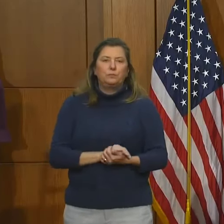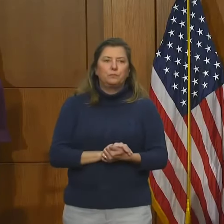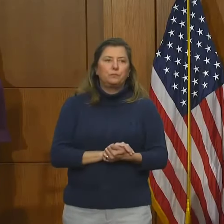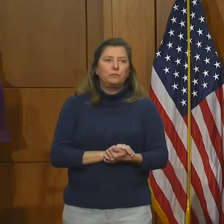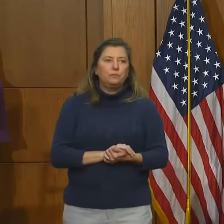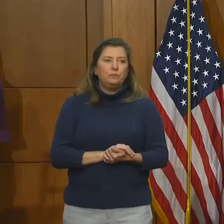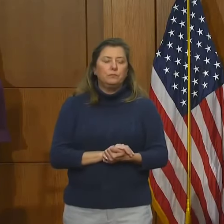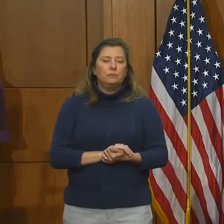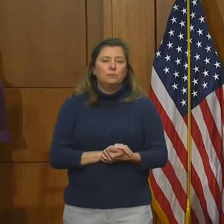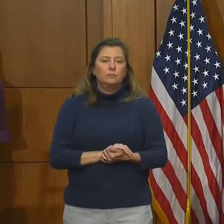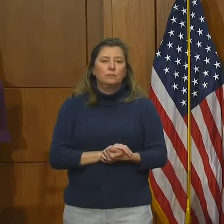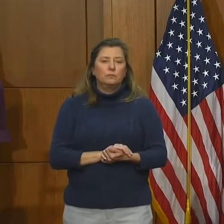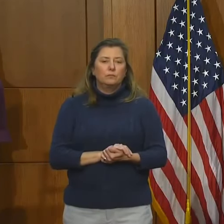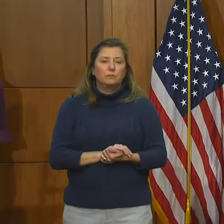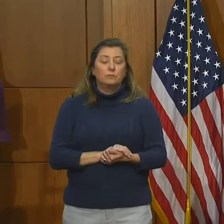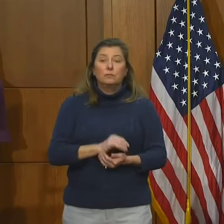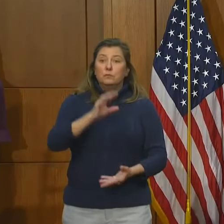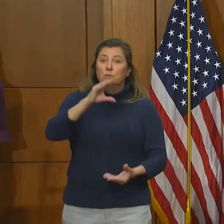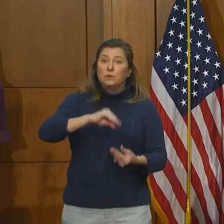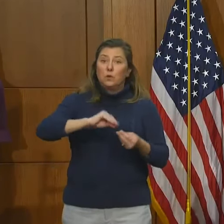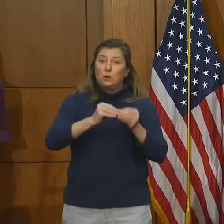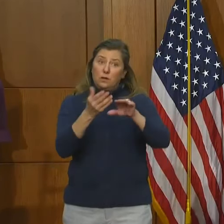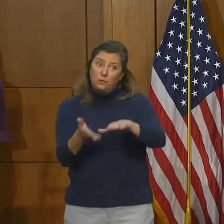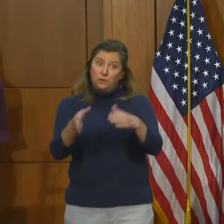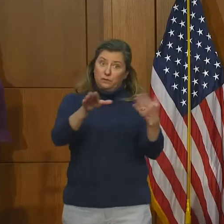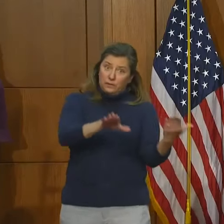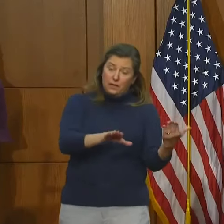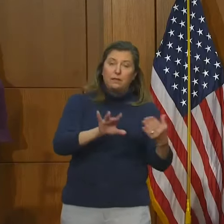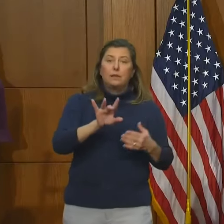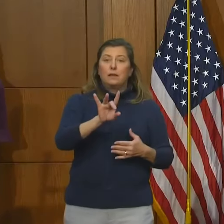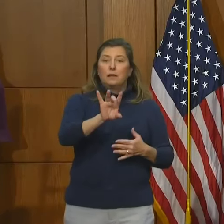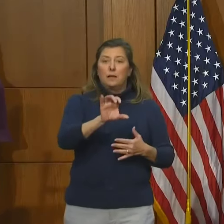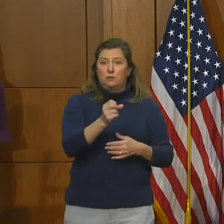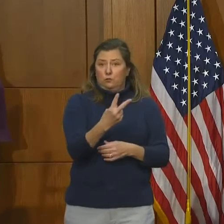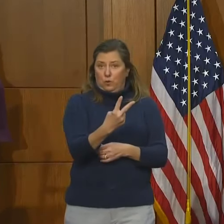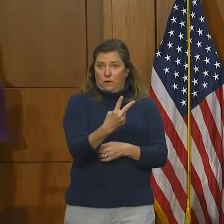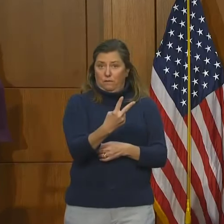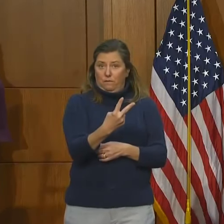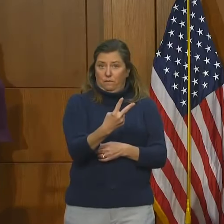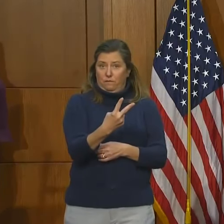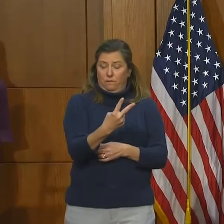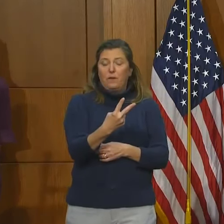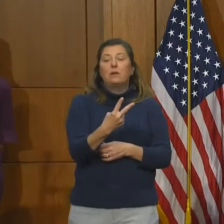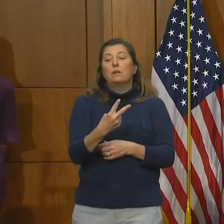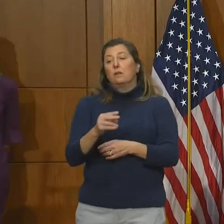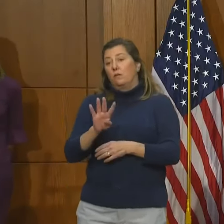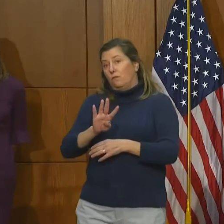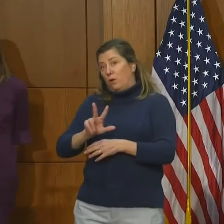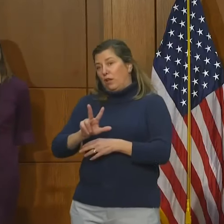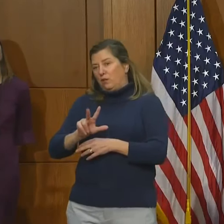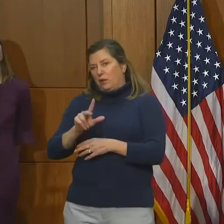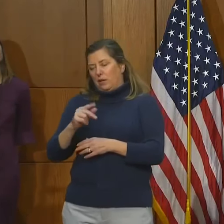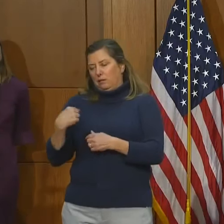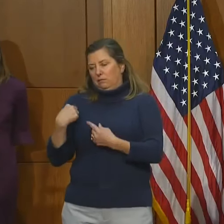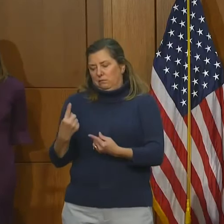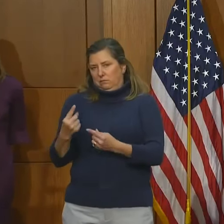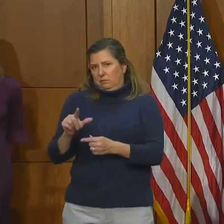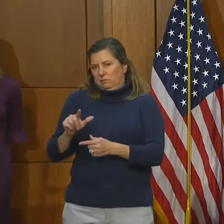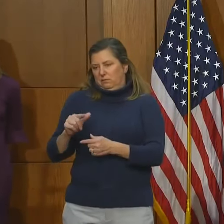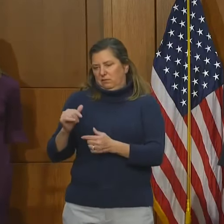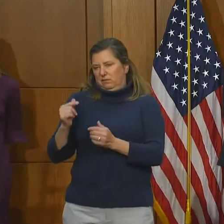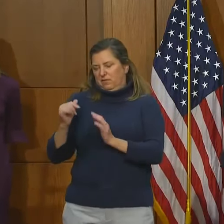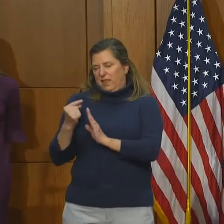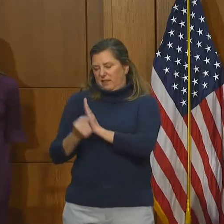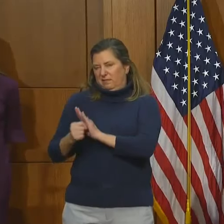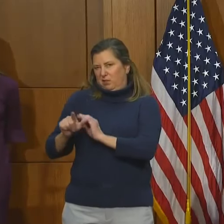period. Total deaths are now at 812, which represents 43 new cases in that same